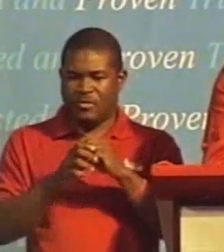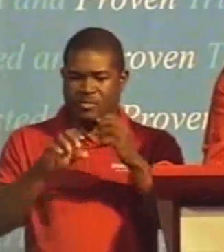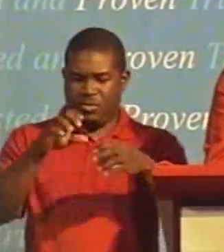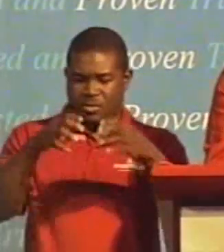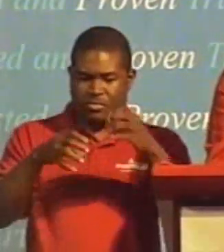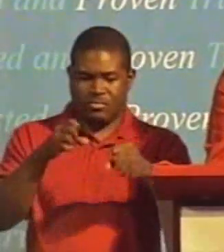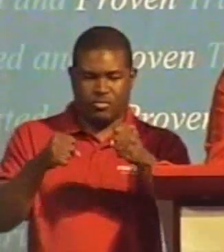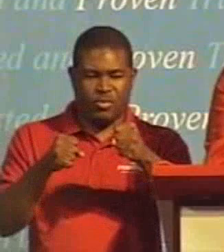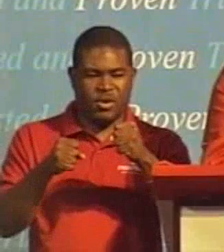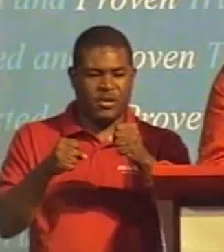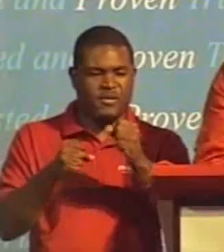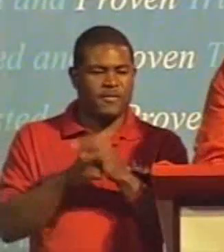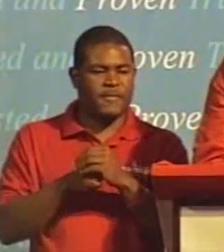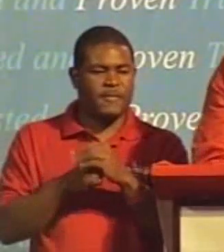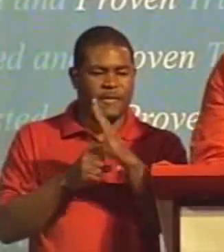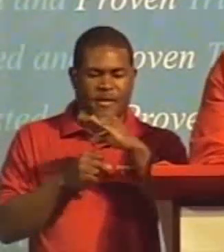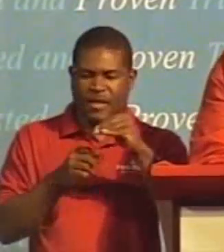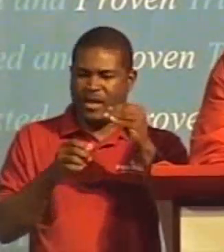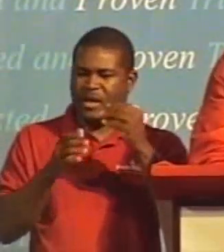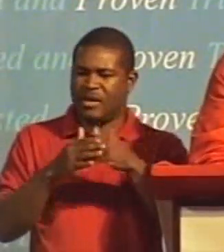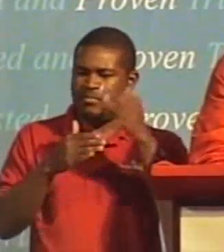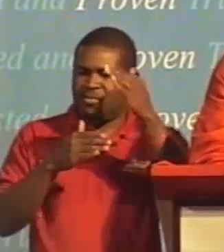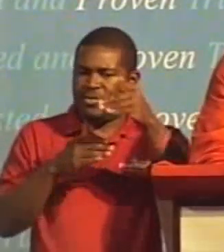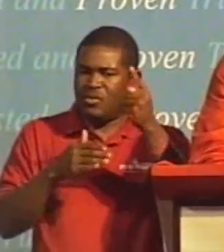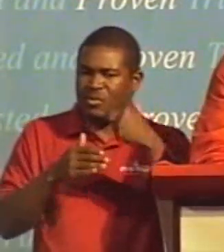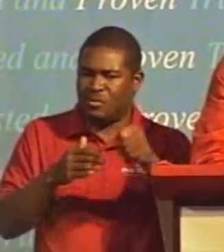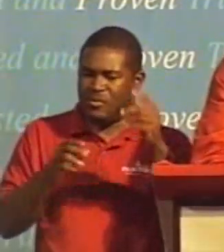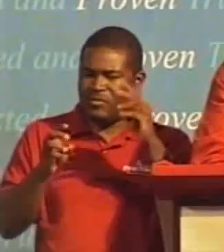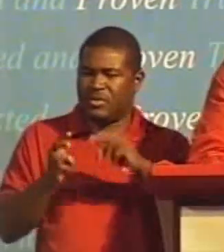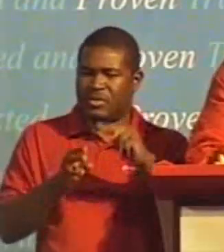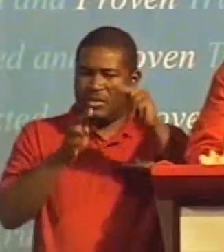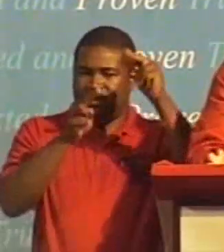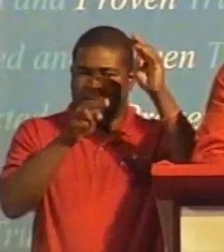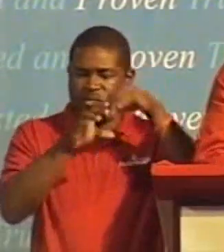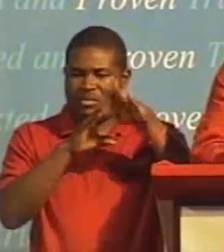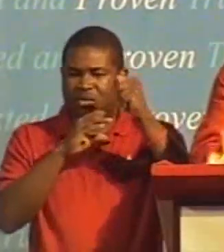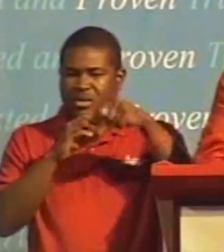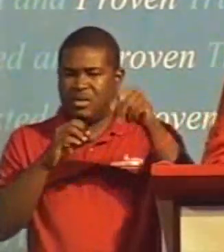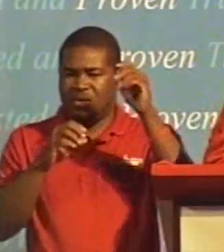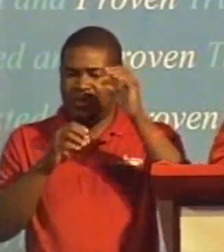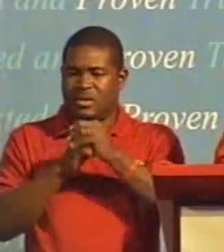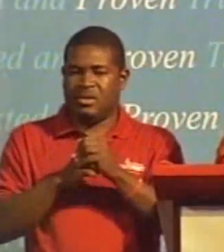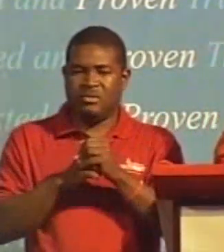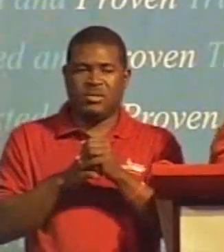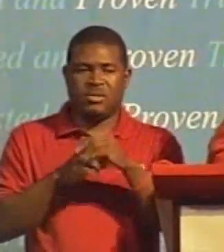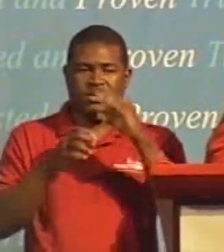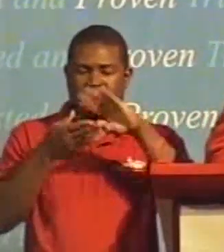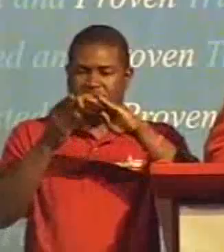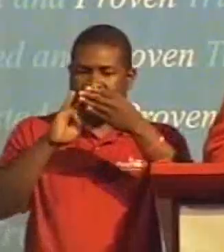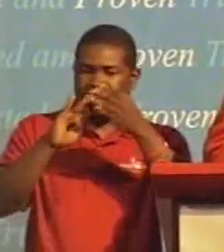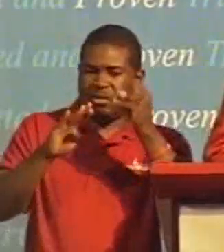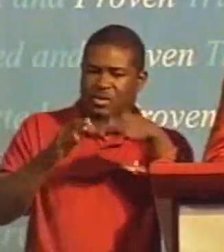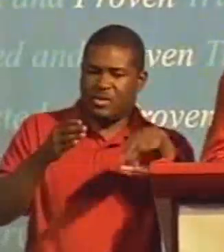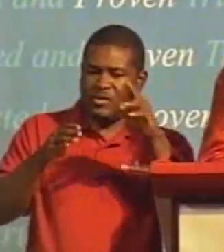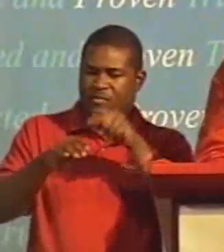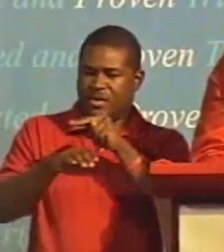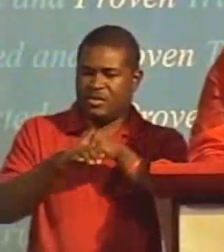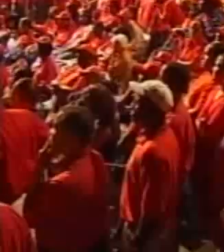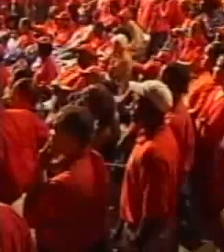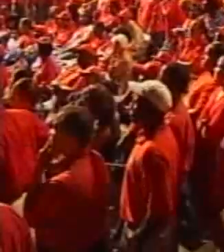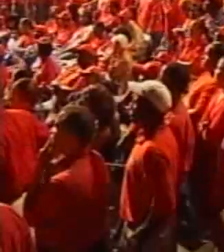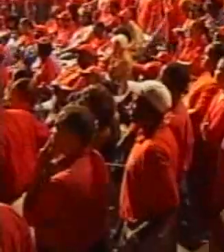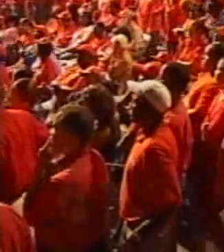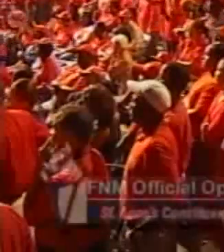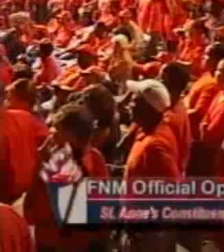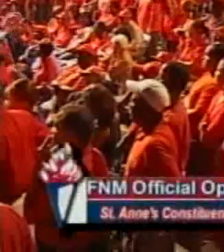area. Whether over the hill, in the city of Nassau, east, west, north, or south, your FNM is delivering for you.